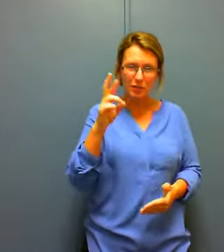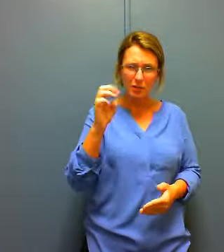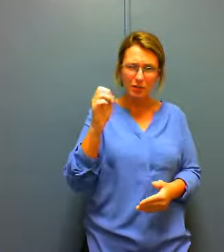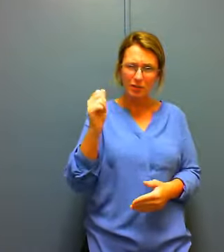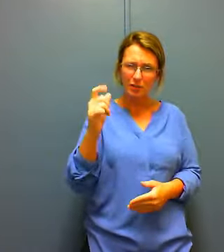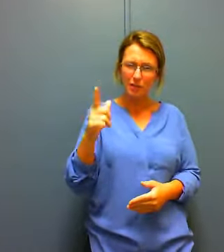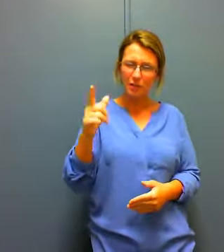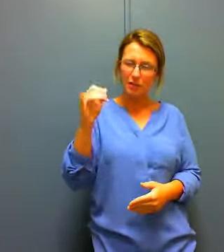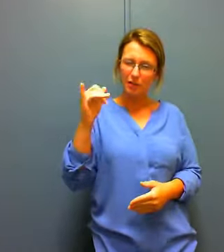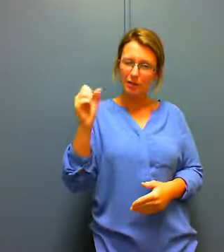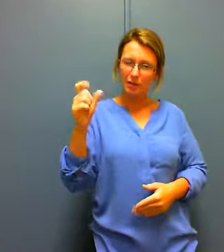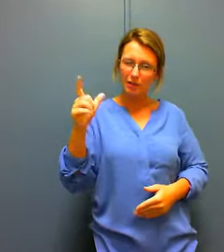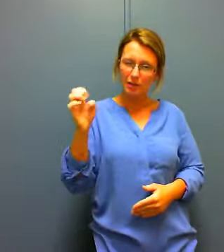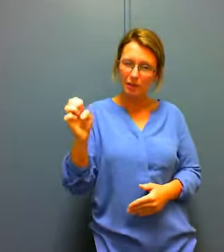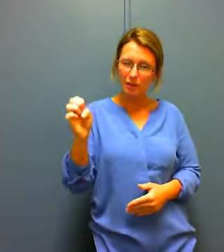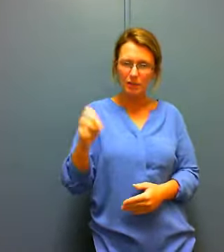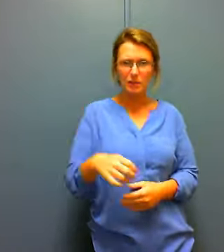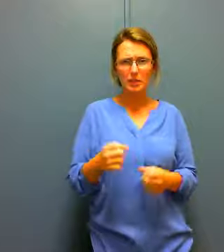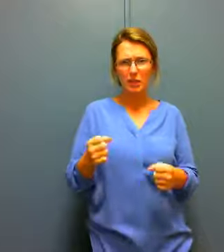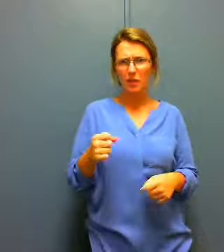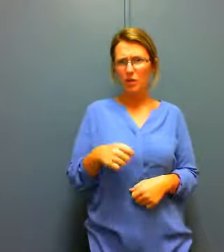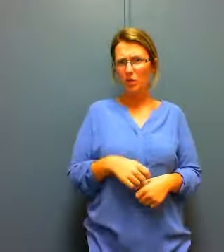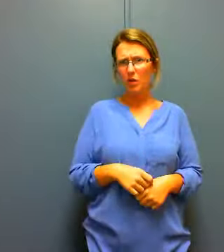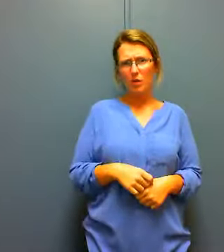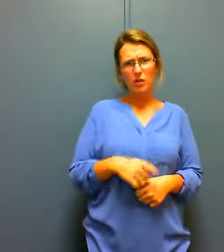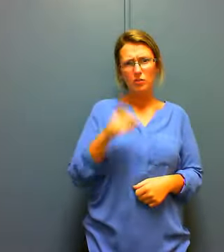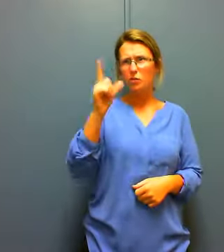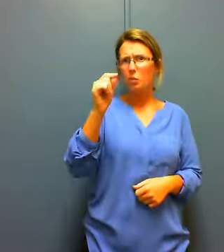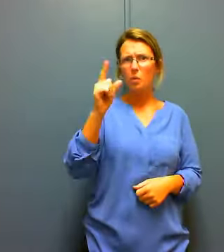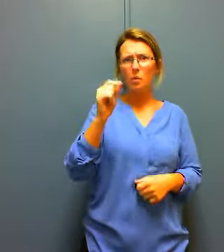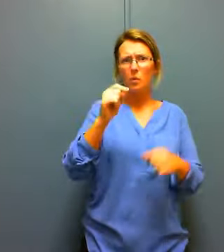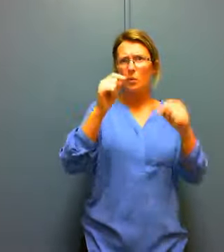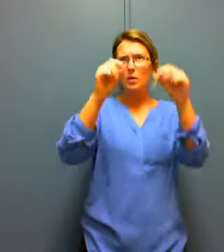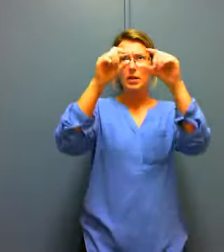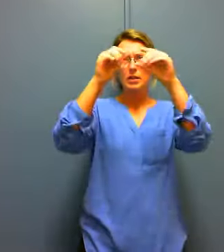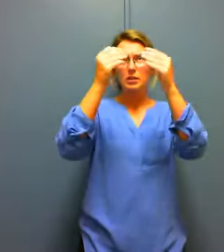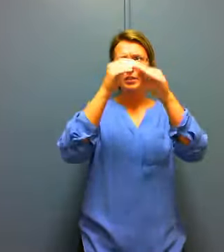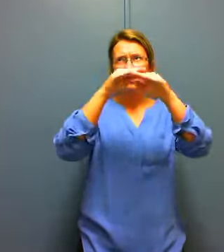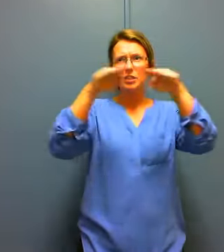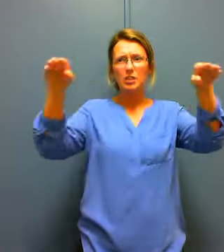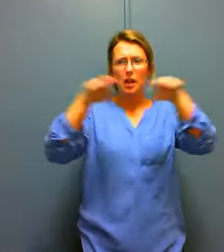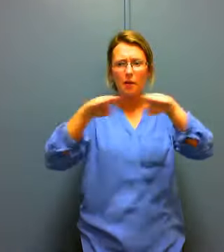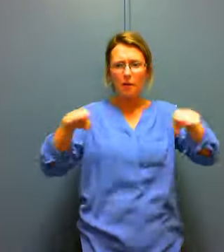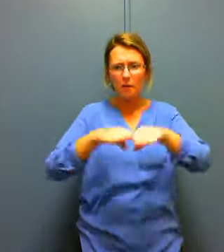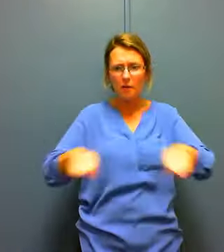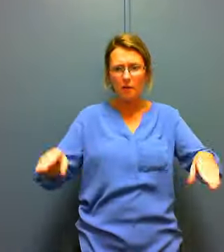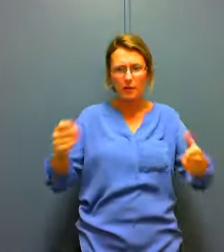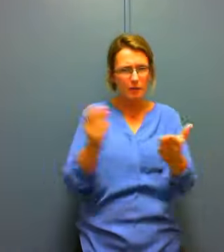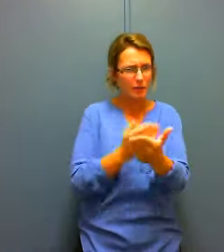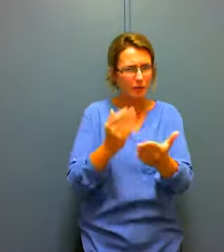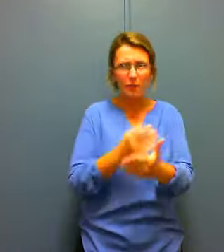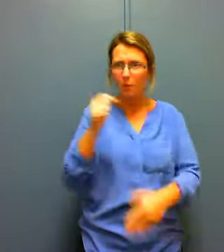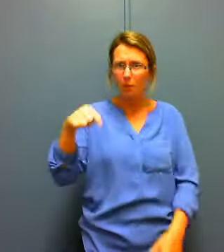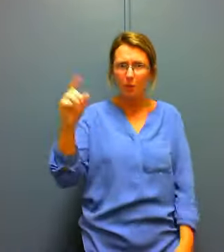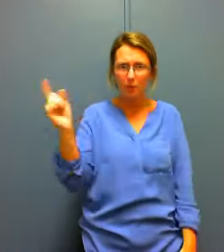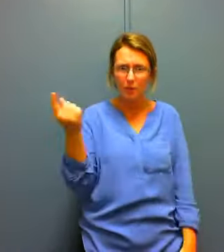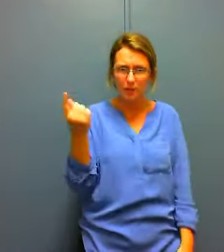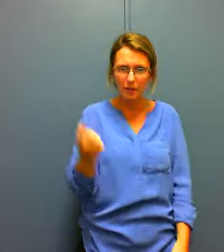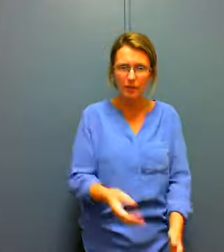shelves of cereals yeah it's just cereal just cereals yeah and of course the portion you get for the price you pay is a lot